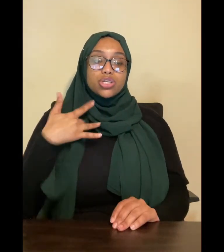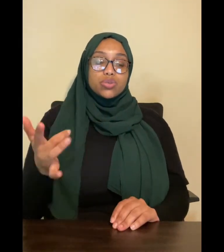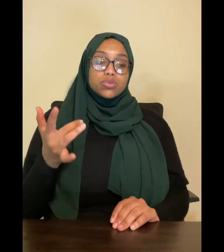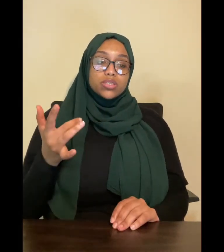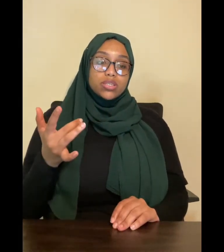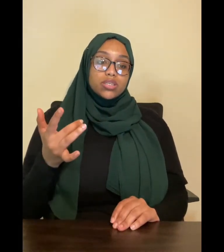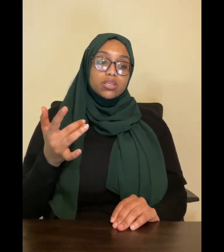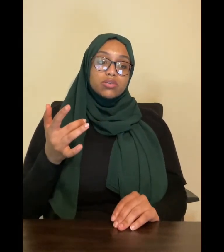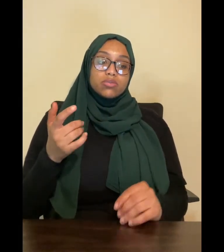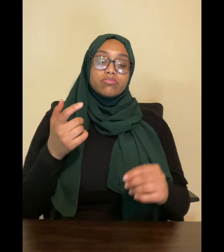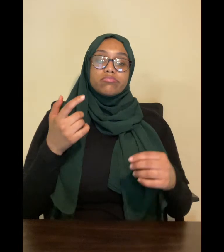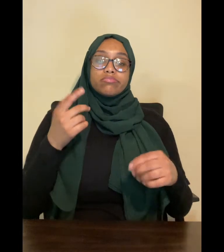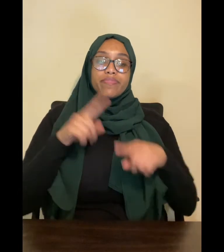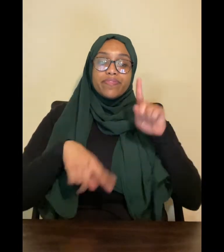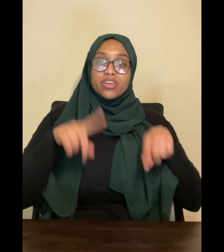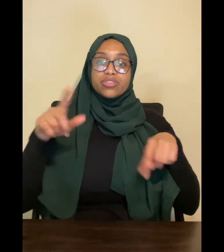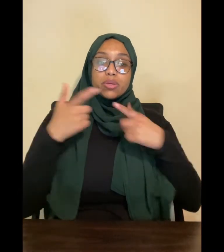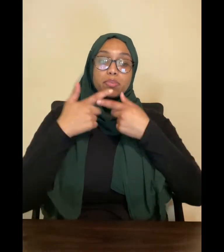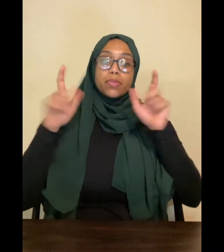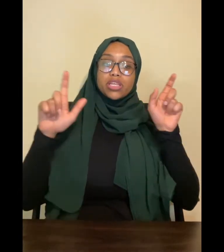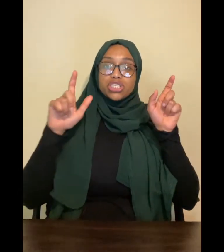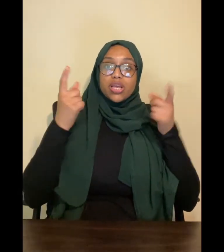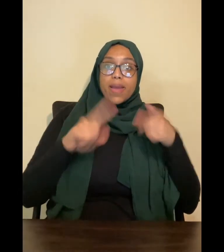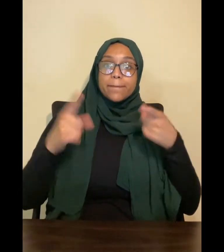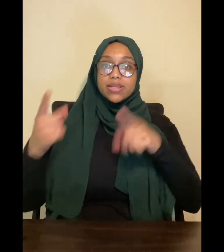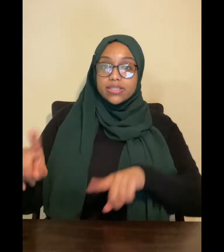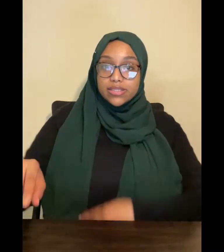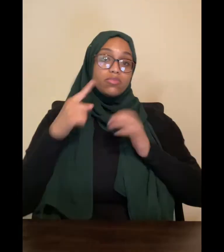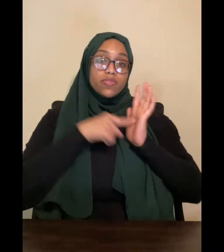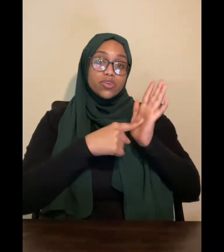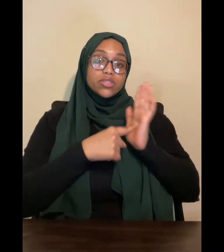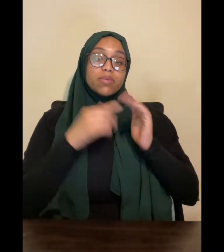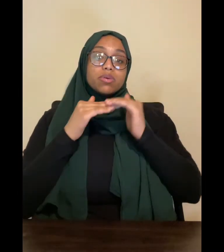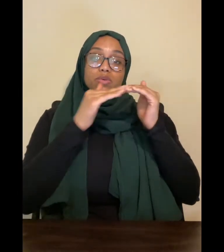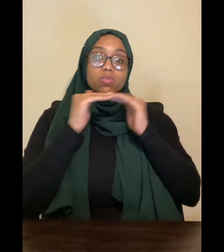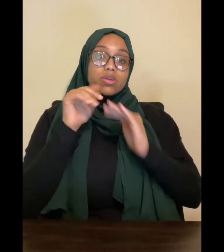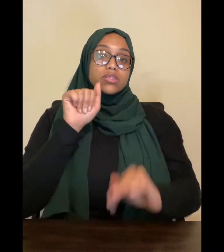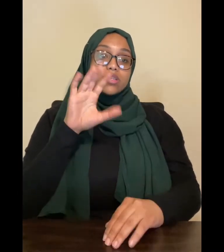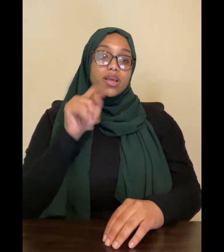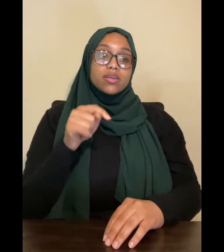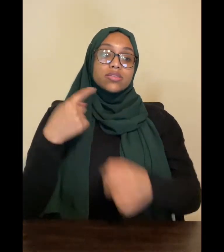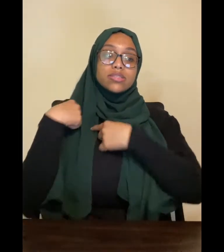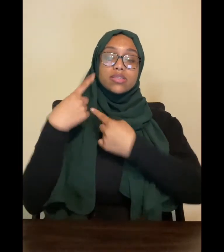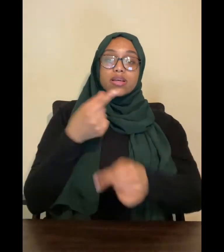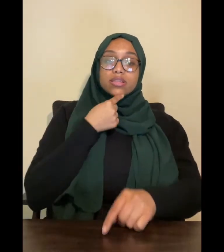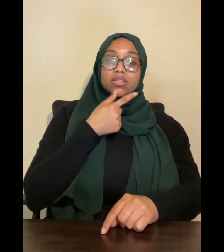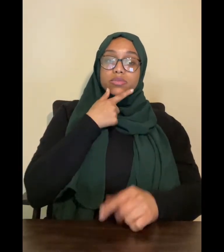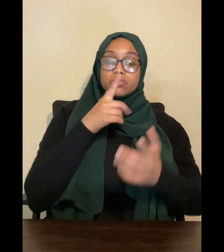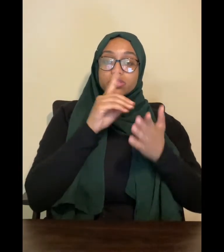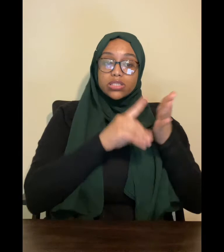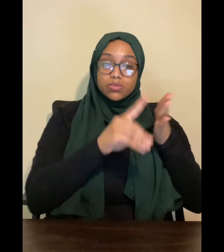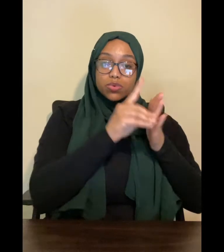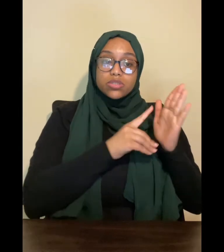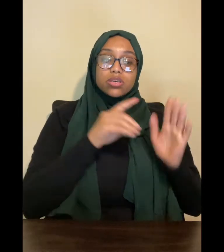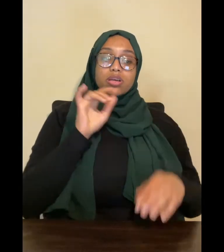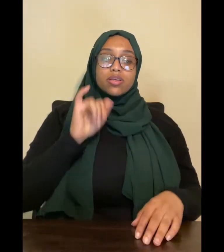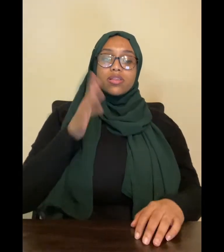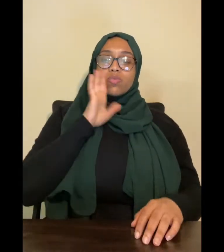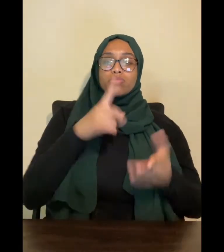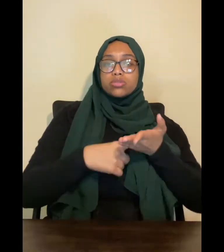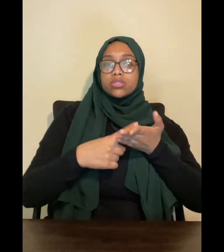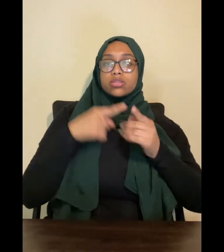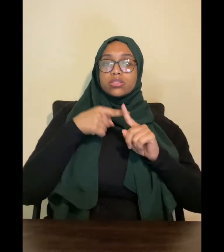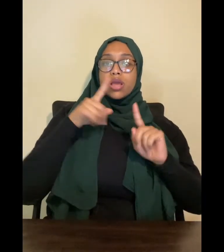such as around institutions, around mental illness in the case of mental